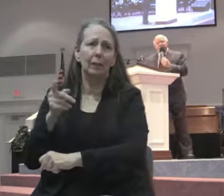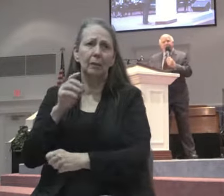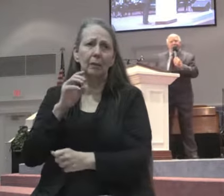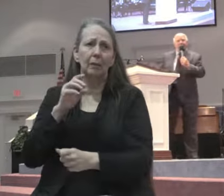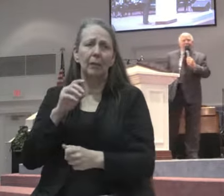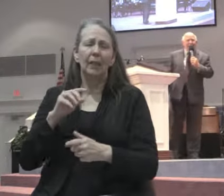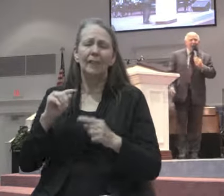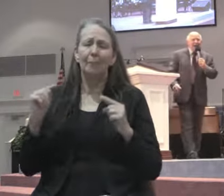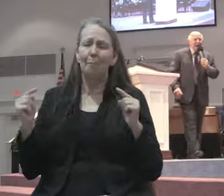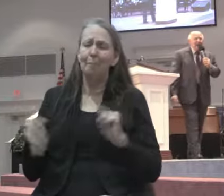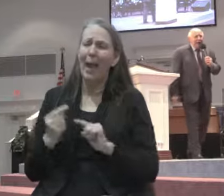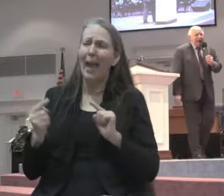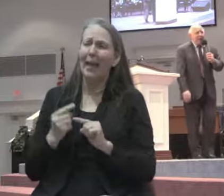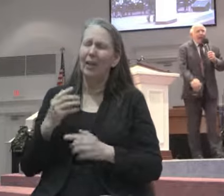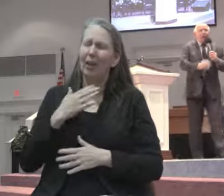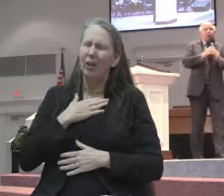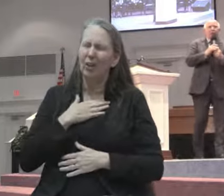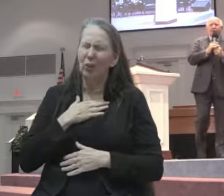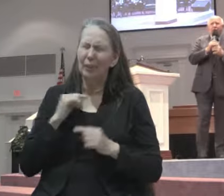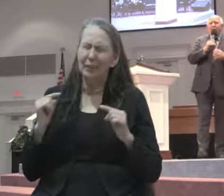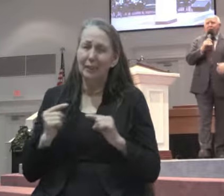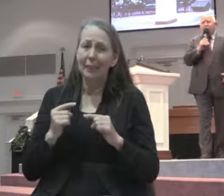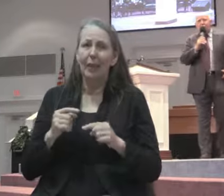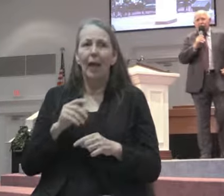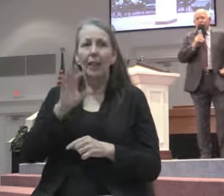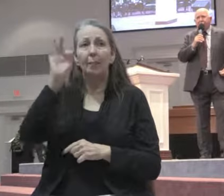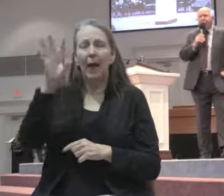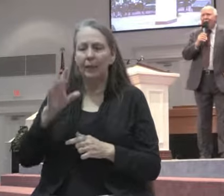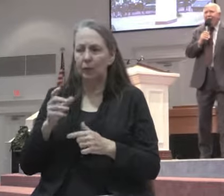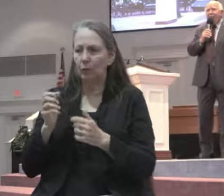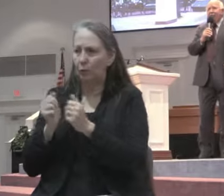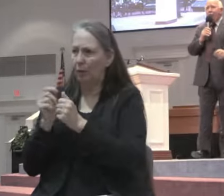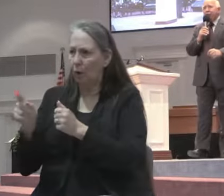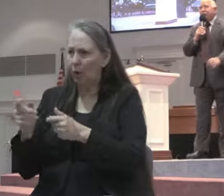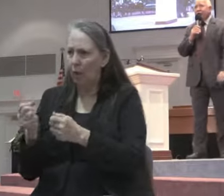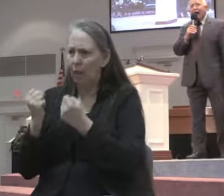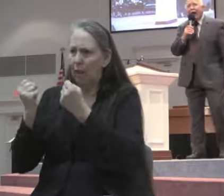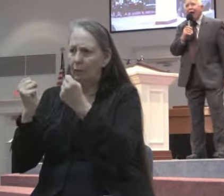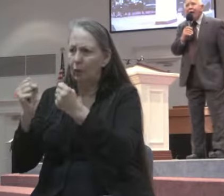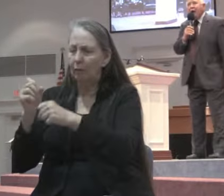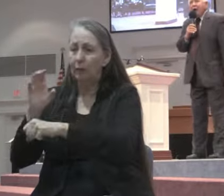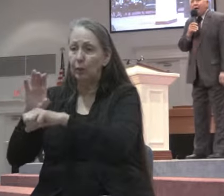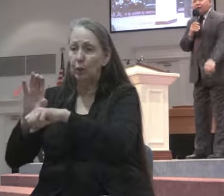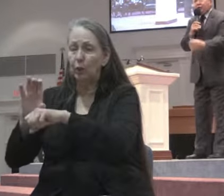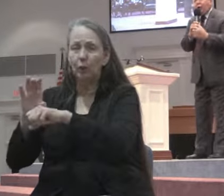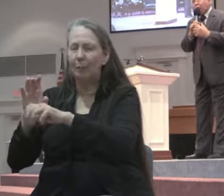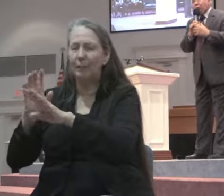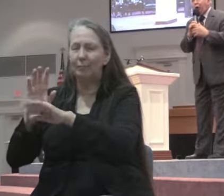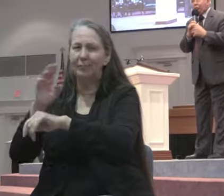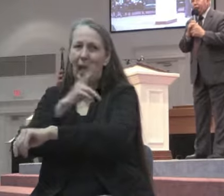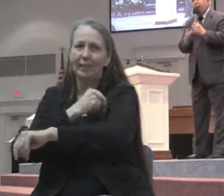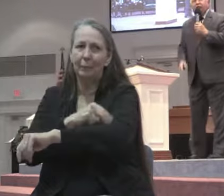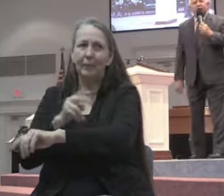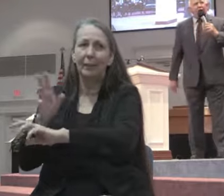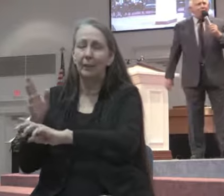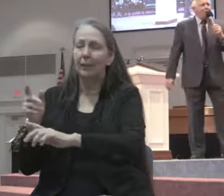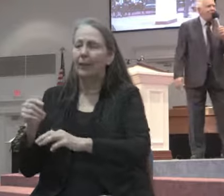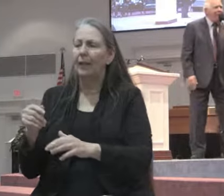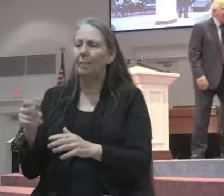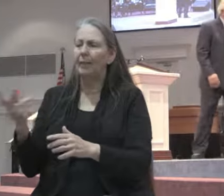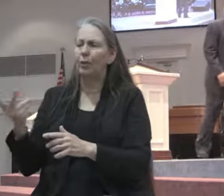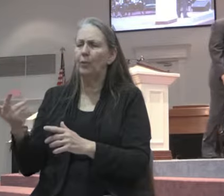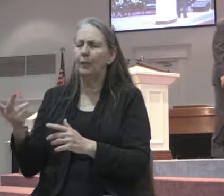in severe pain. And the pastor was going to miss church. And they both decided, "Let's go to church.